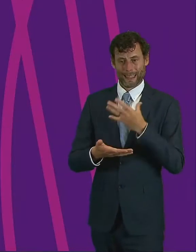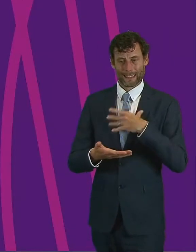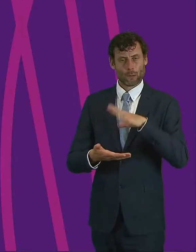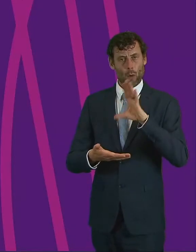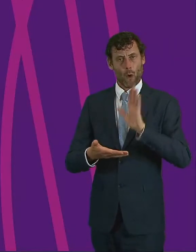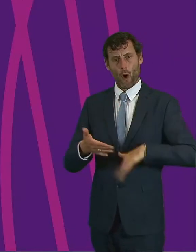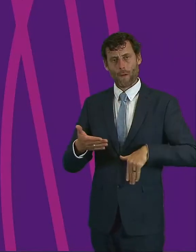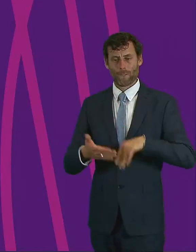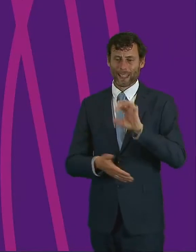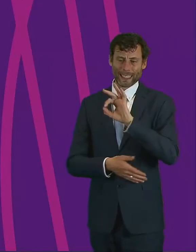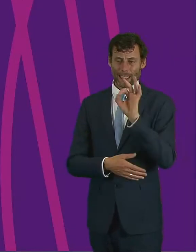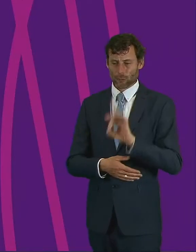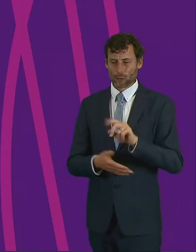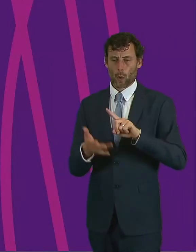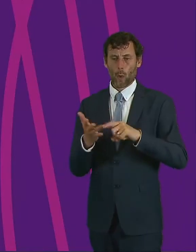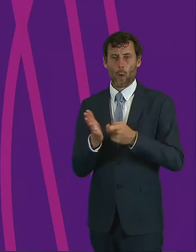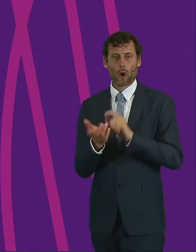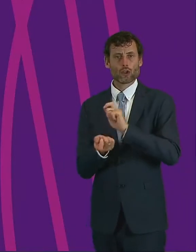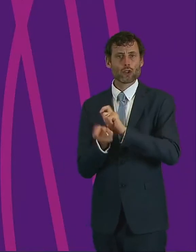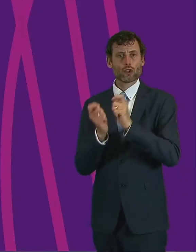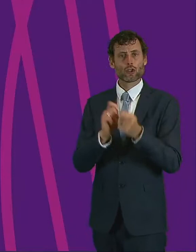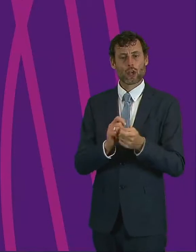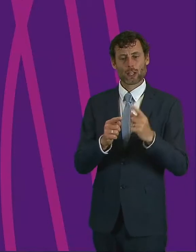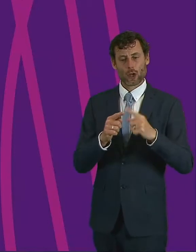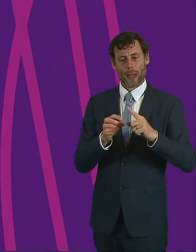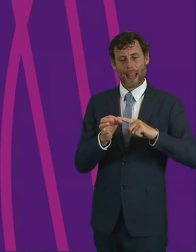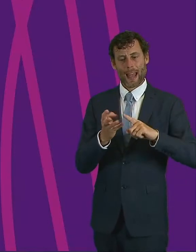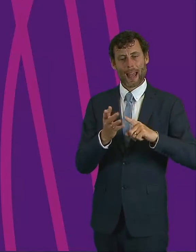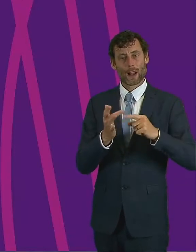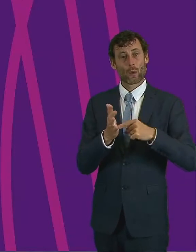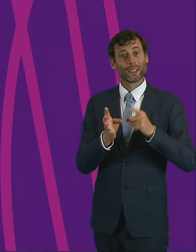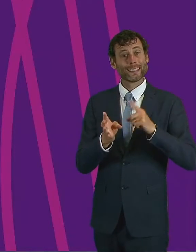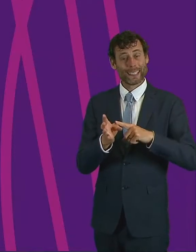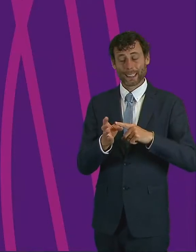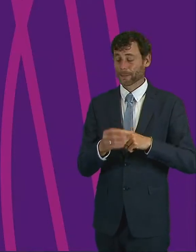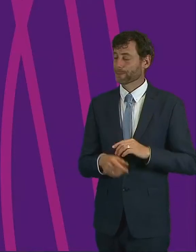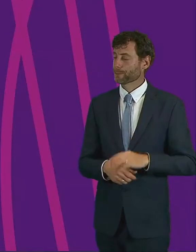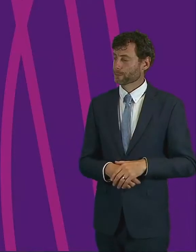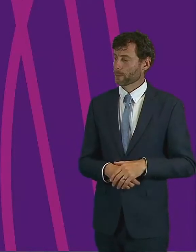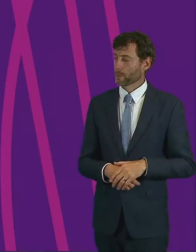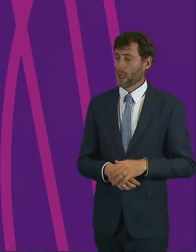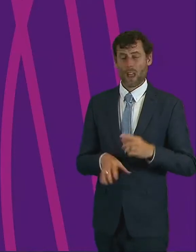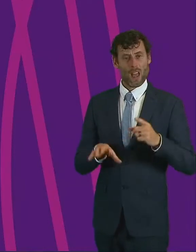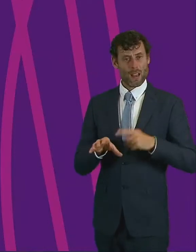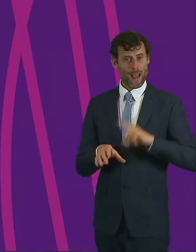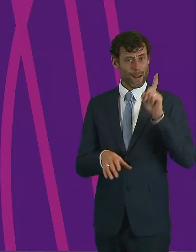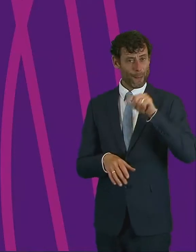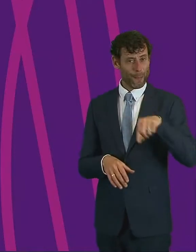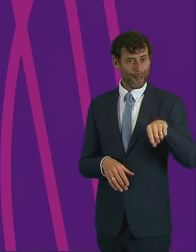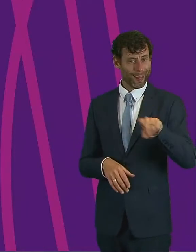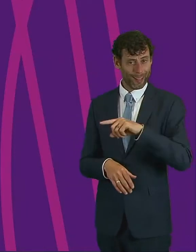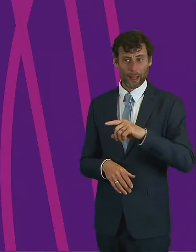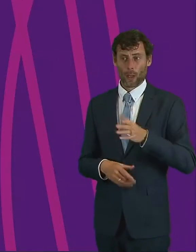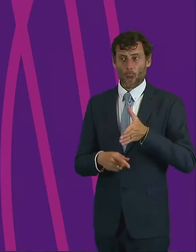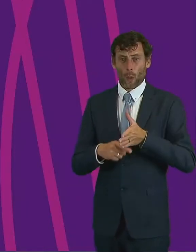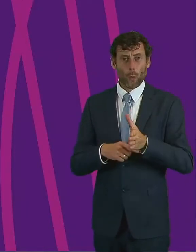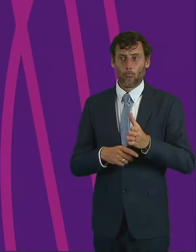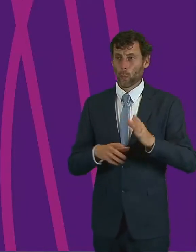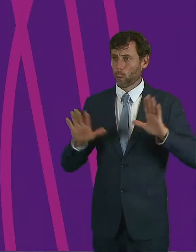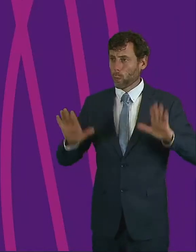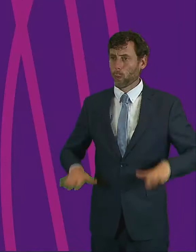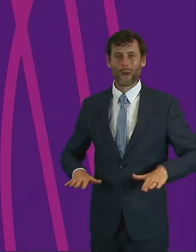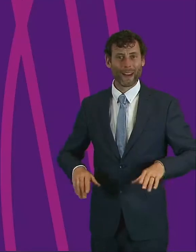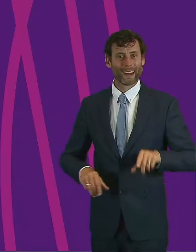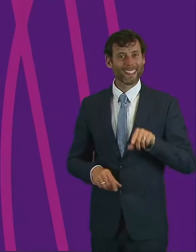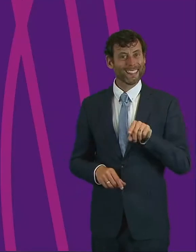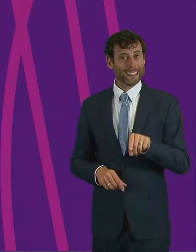public policy banks such as the Scottish National Investment Bank. Young people have been particularly affected by the pandemic, and they